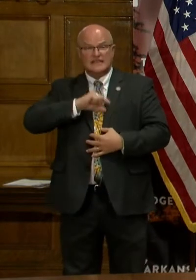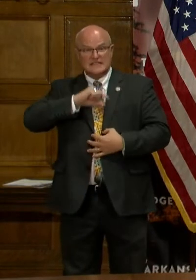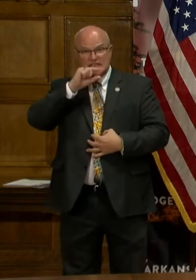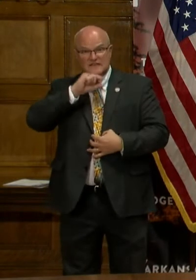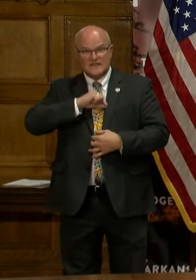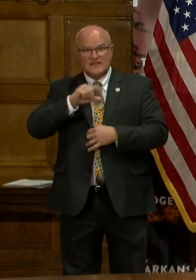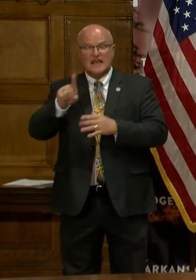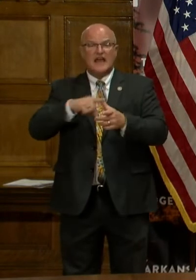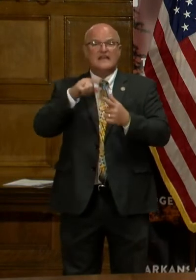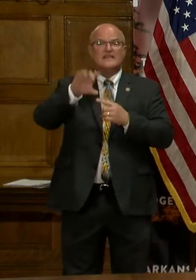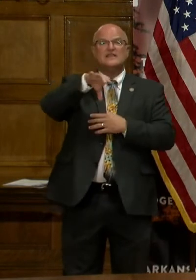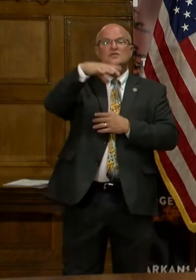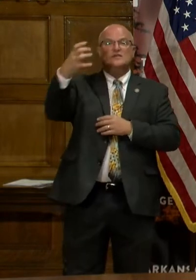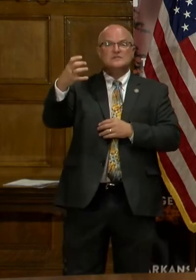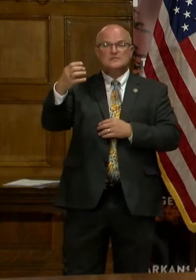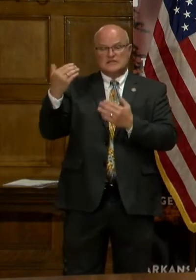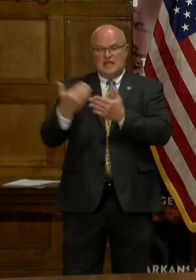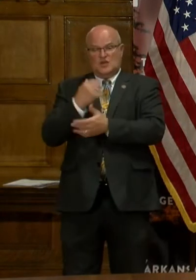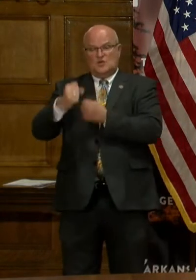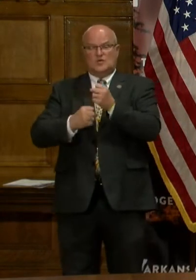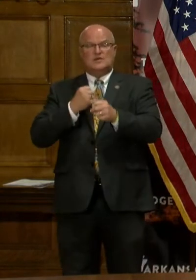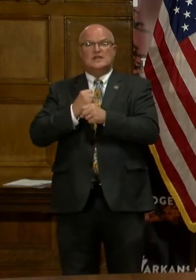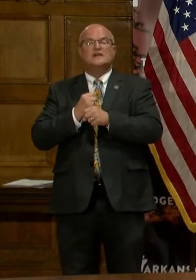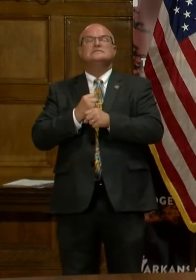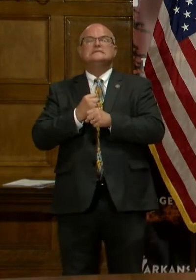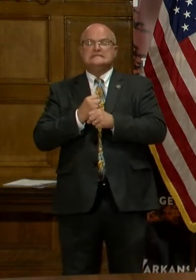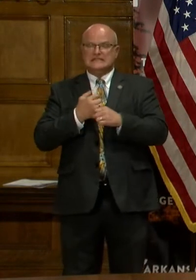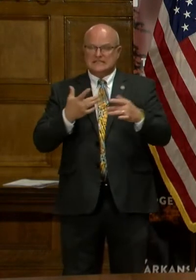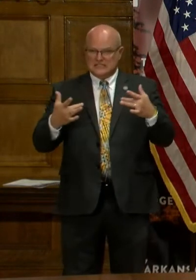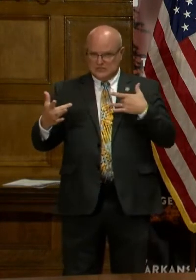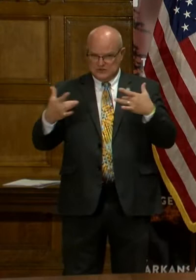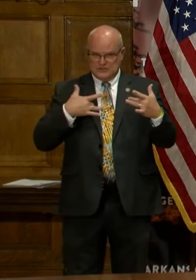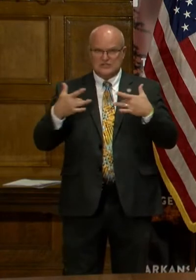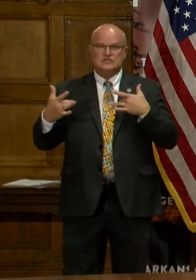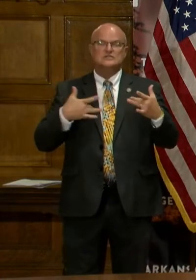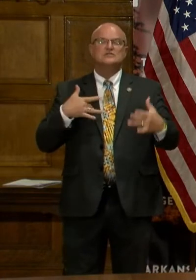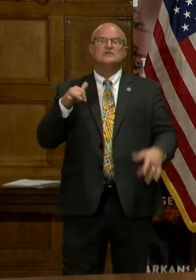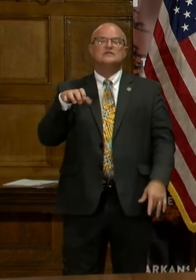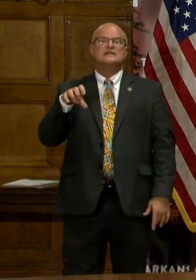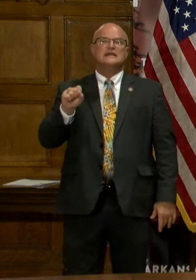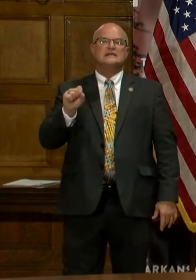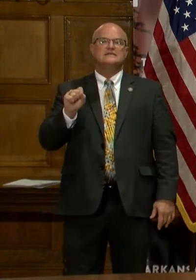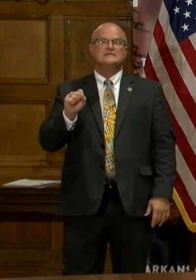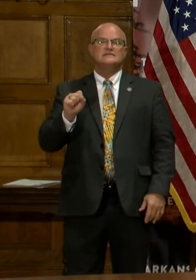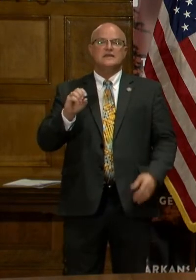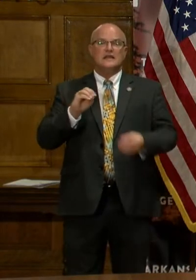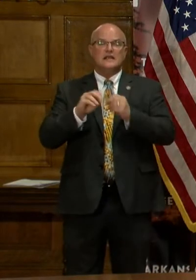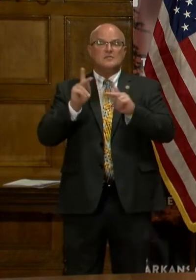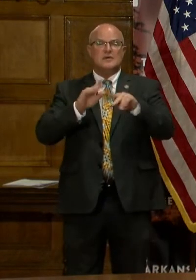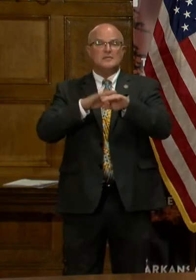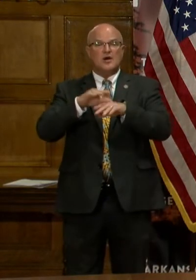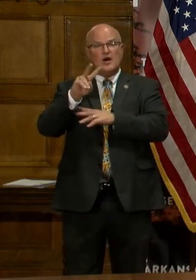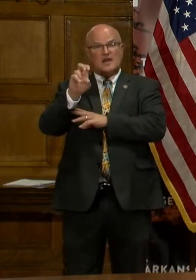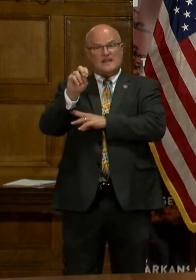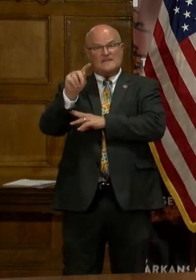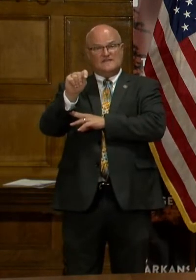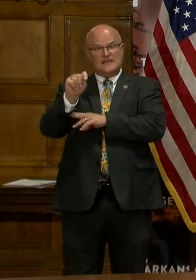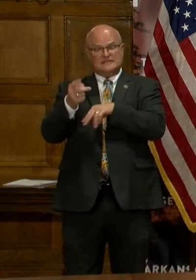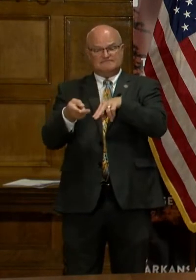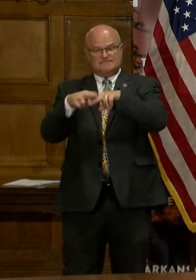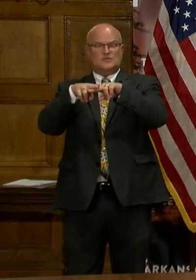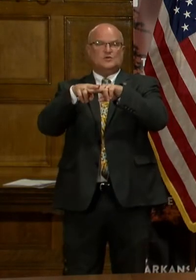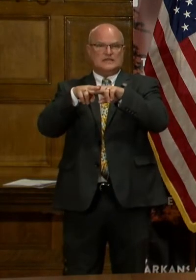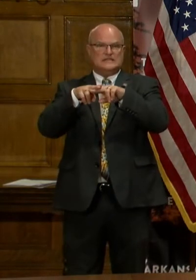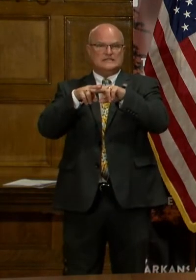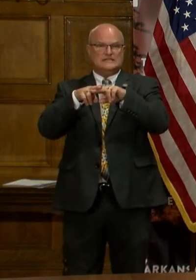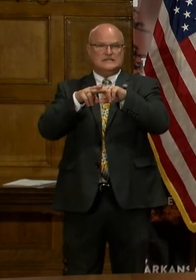and the Christmas and New Year holidays. So we are concerned about this. The number of individuals on a ventilator have